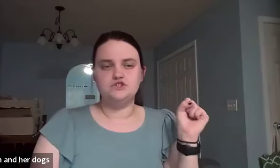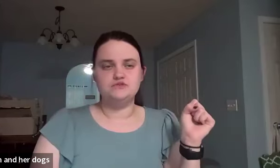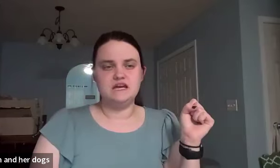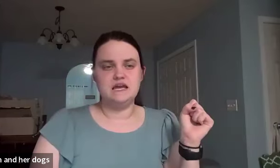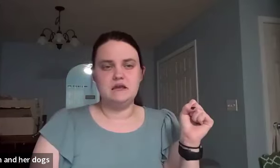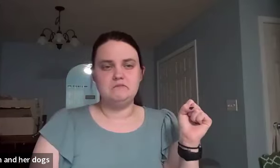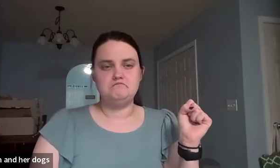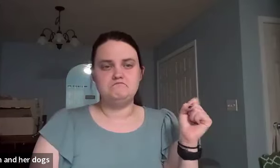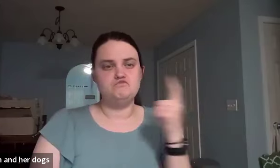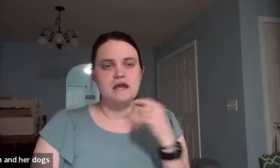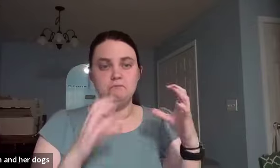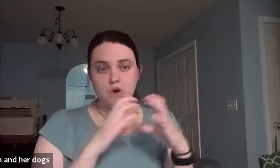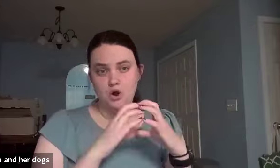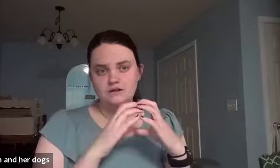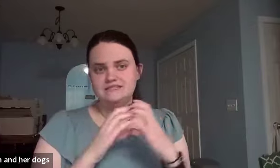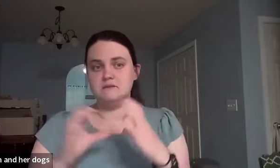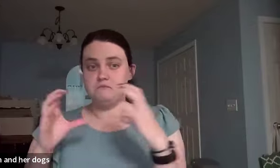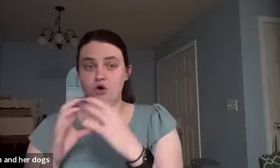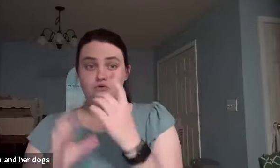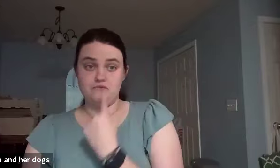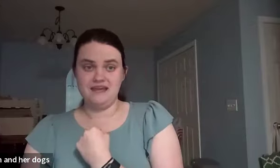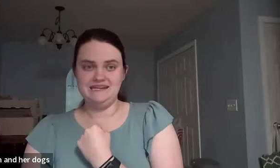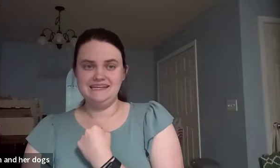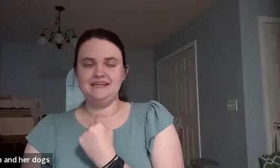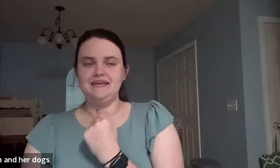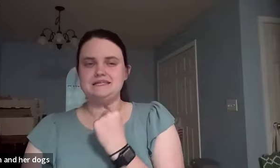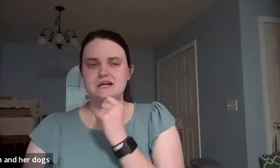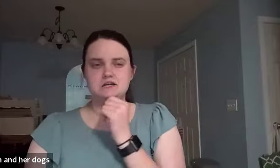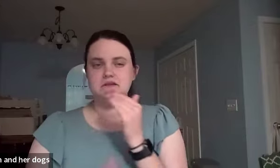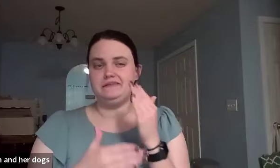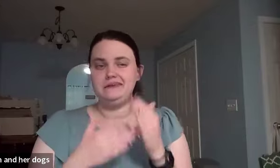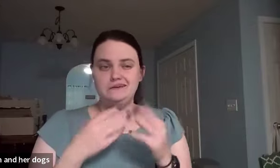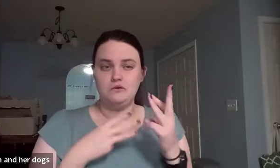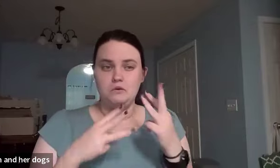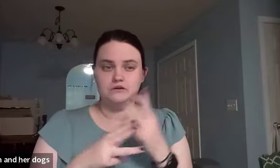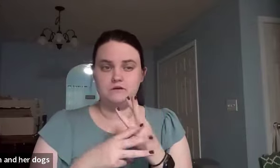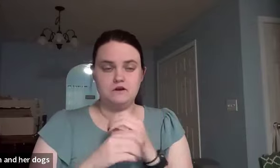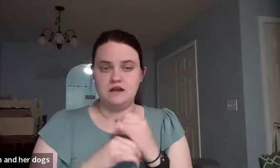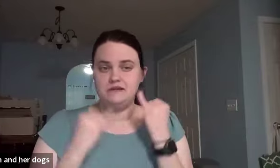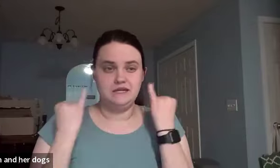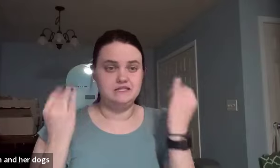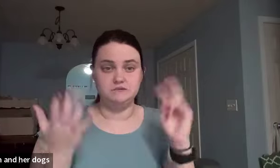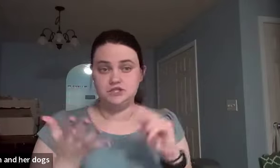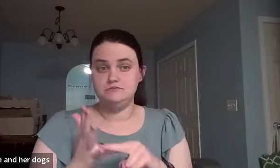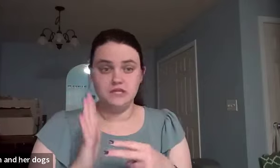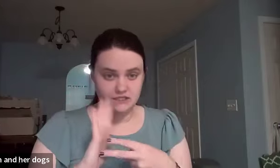were to say red ball instead of ball red, it's not going to be like the end of the world, and they're not going to have any idea what you